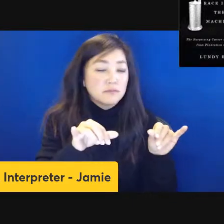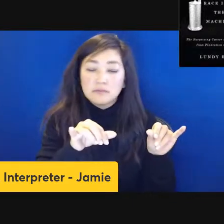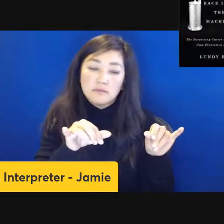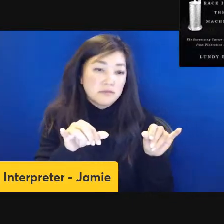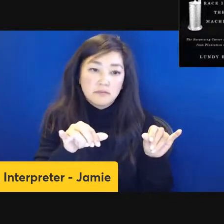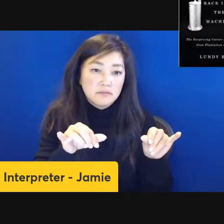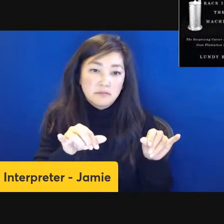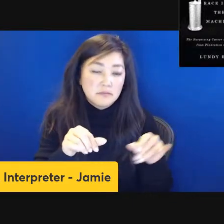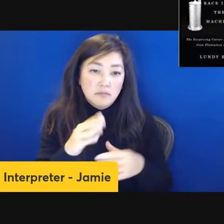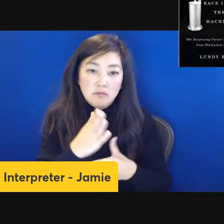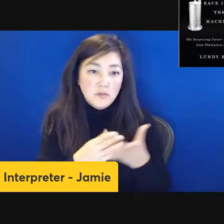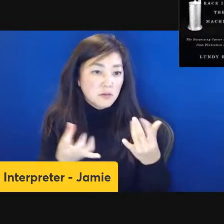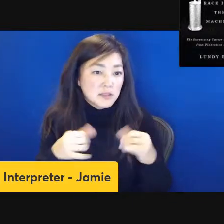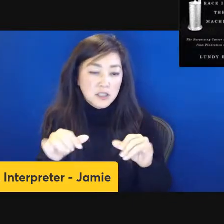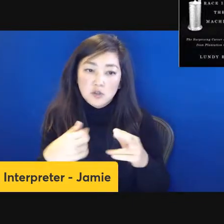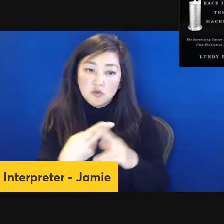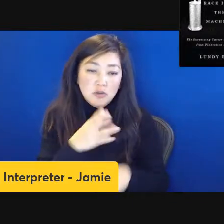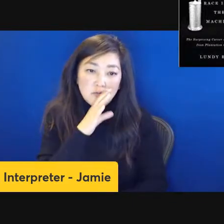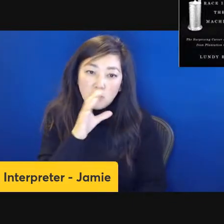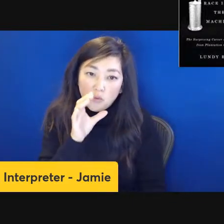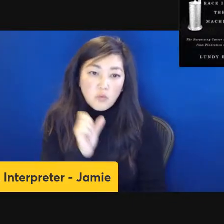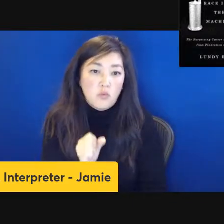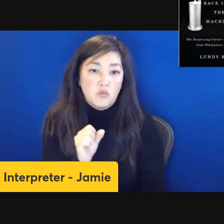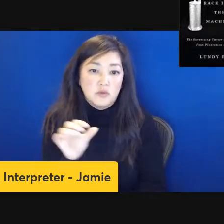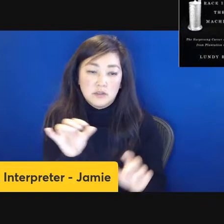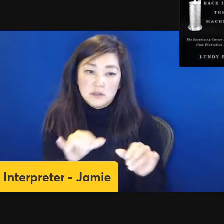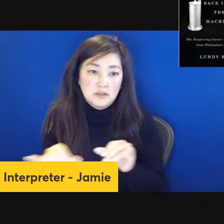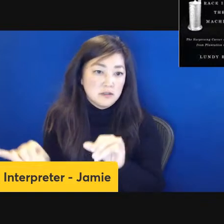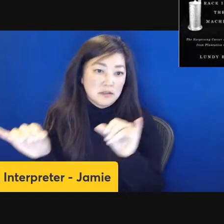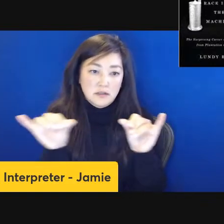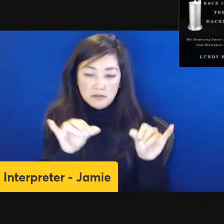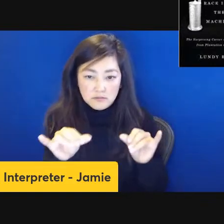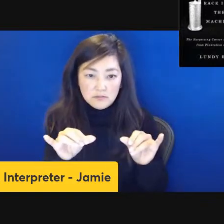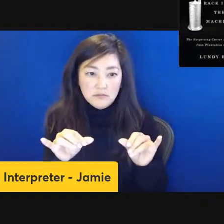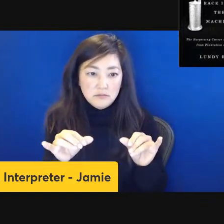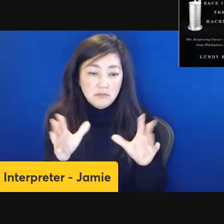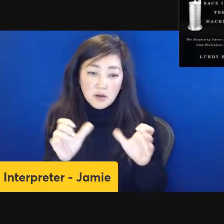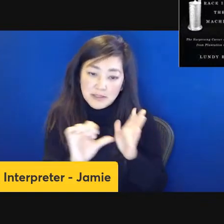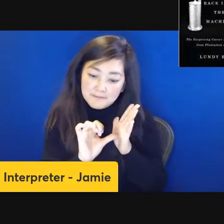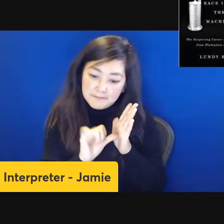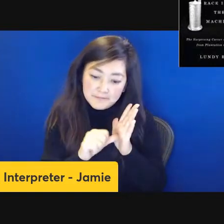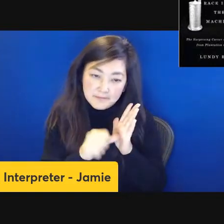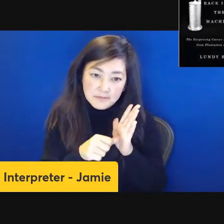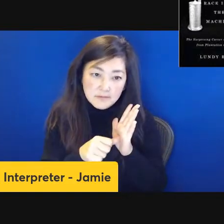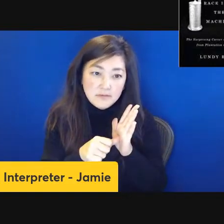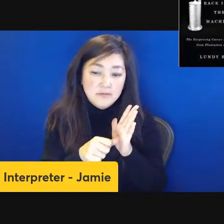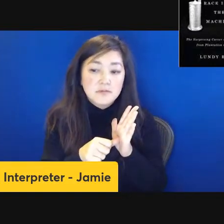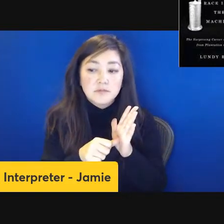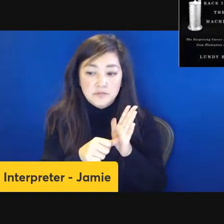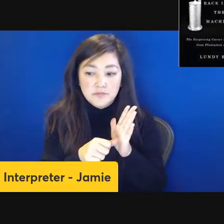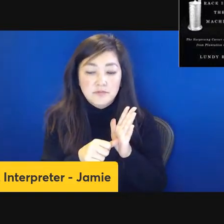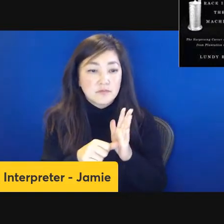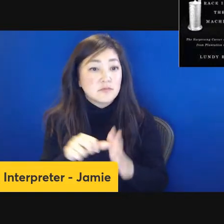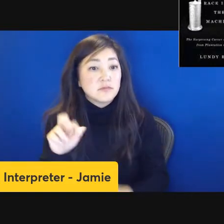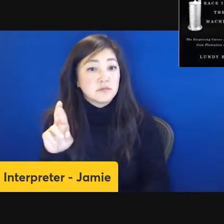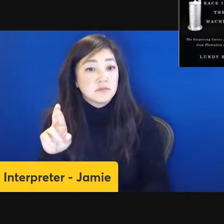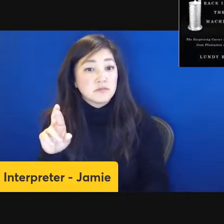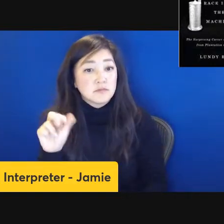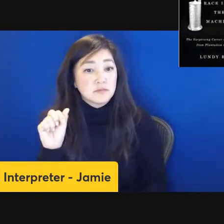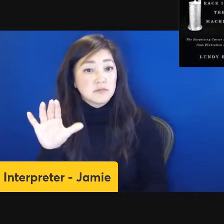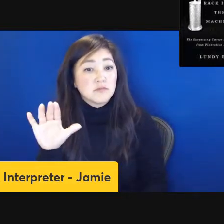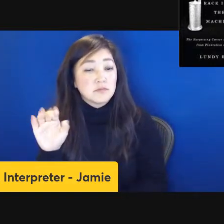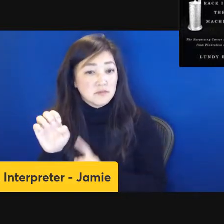using some quite old standards. And I just want to make the point that race